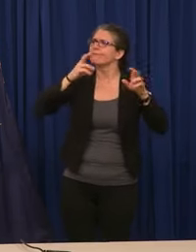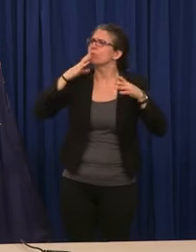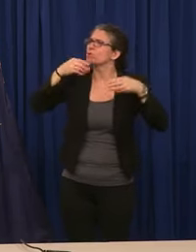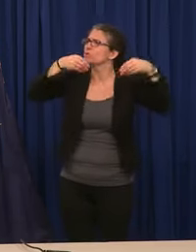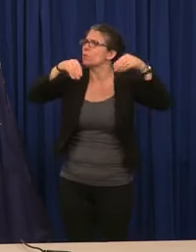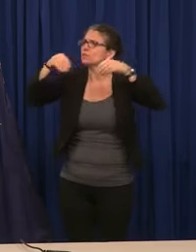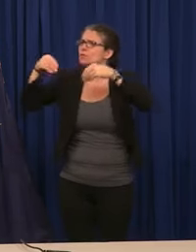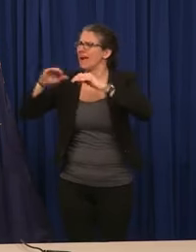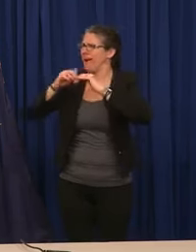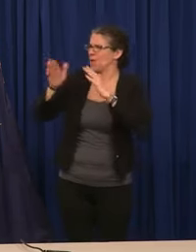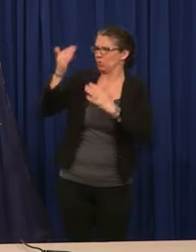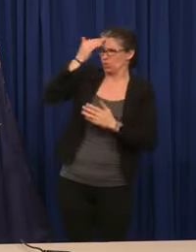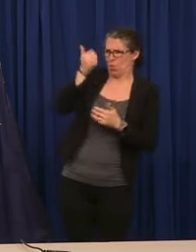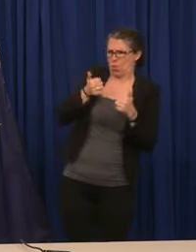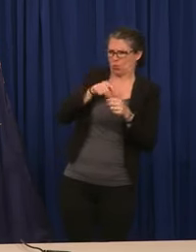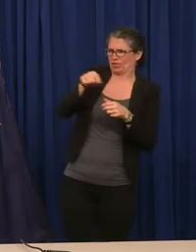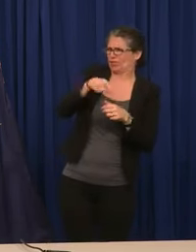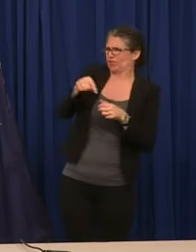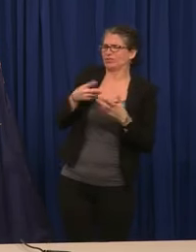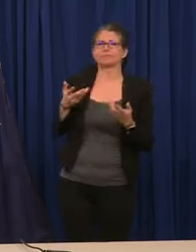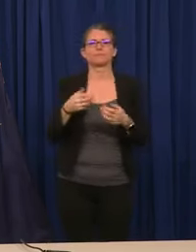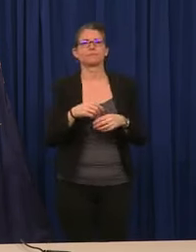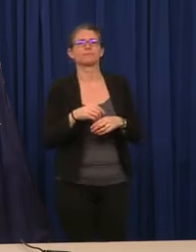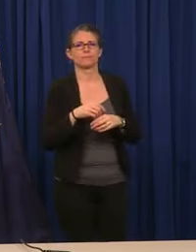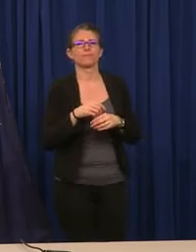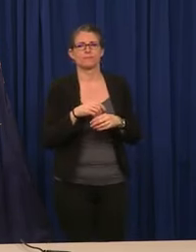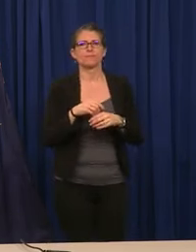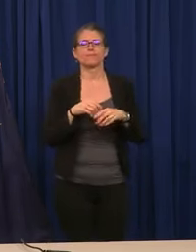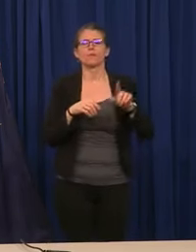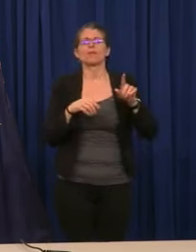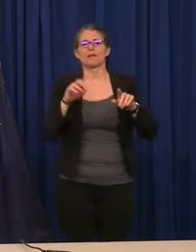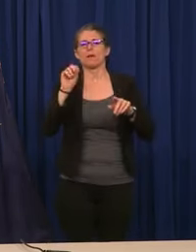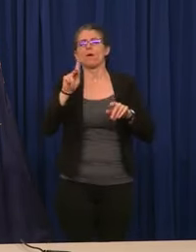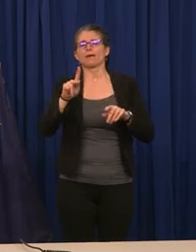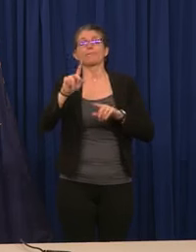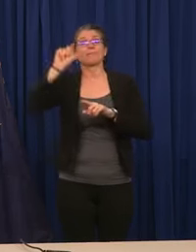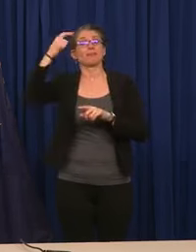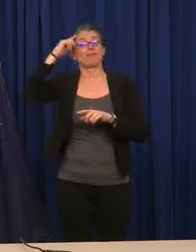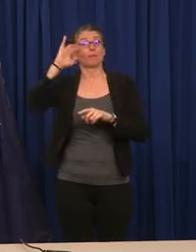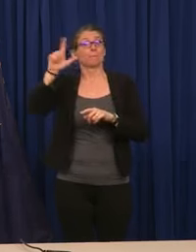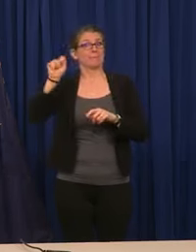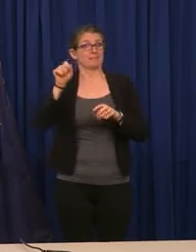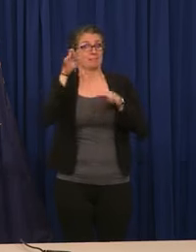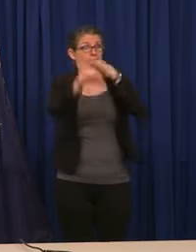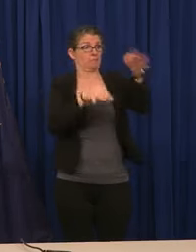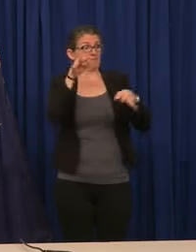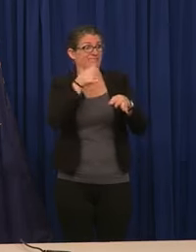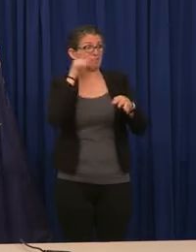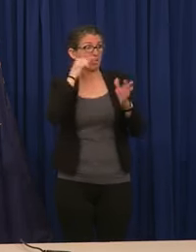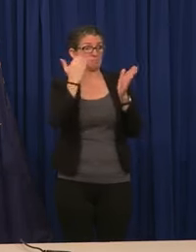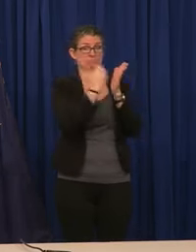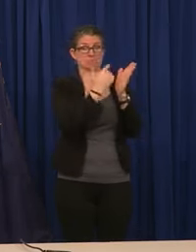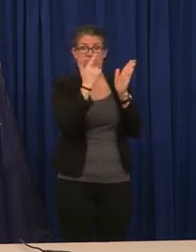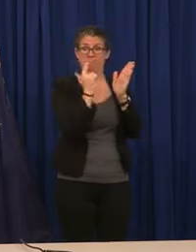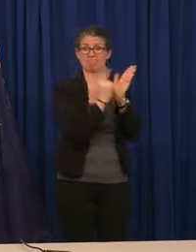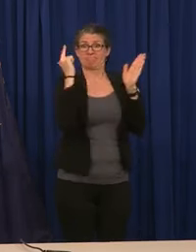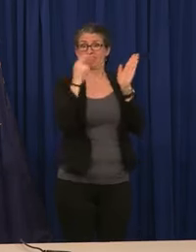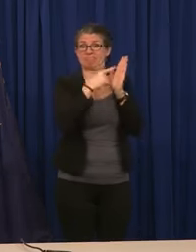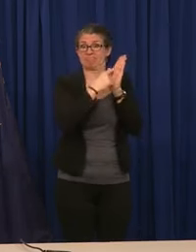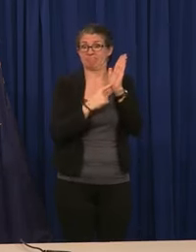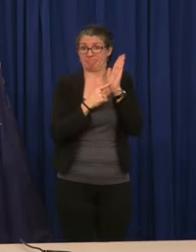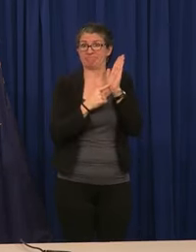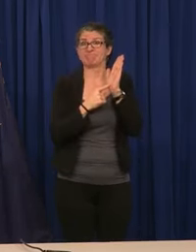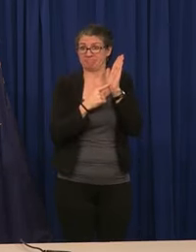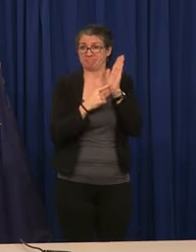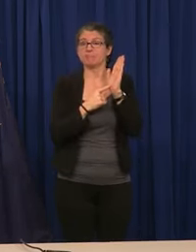around square footage that are in Governor Mills' executive order. And the basic thrust of it, Paul, is about reducing